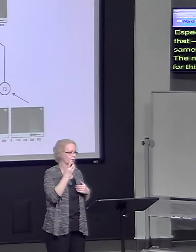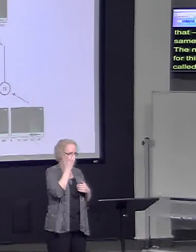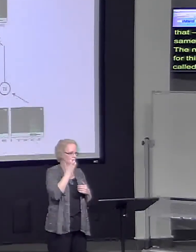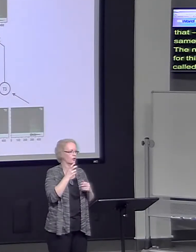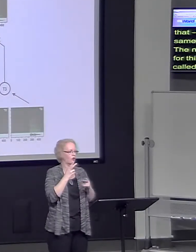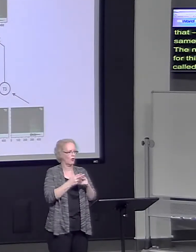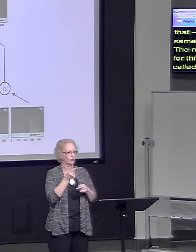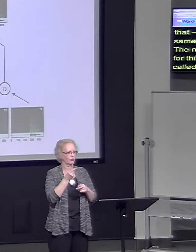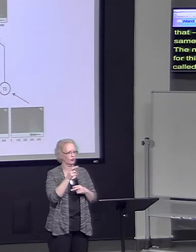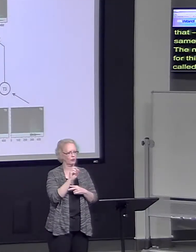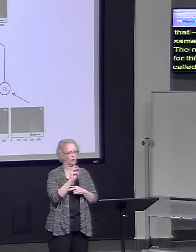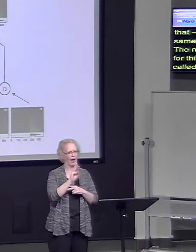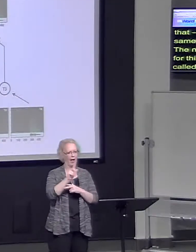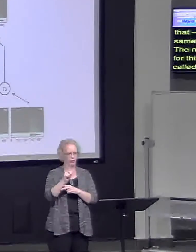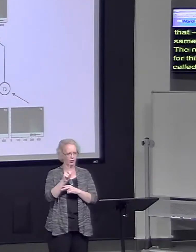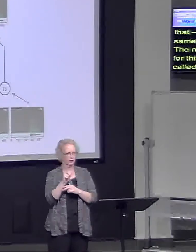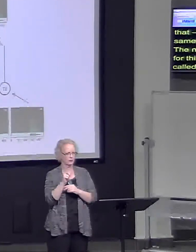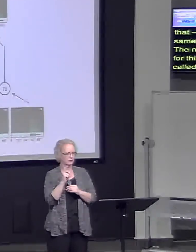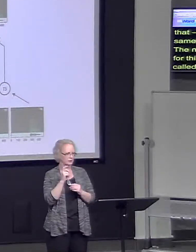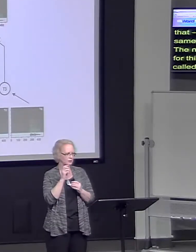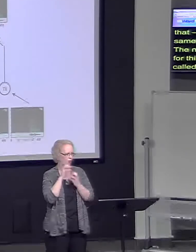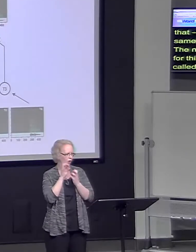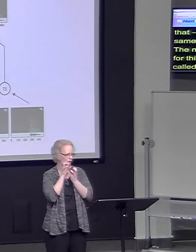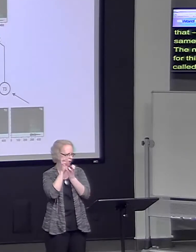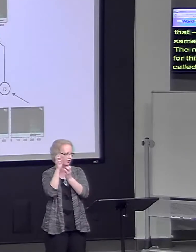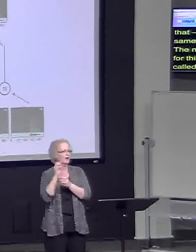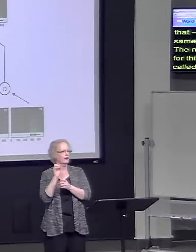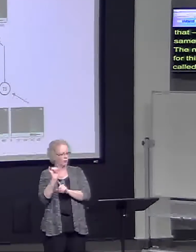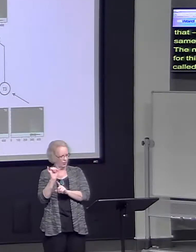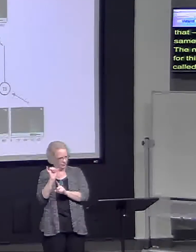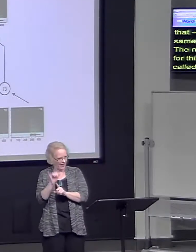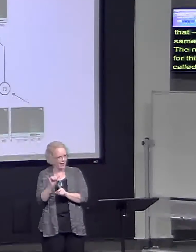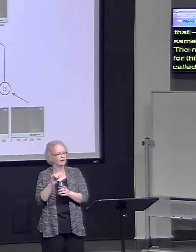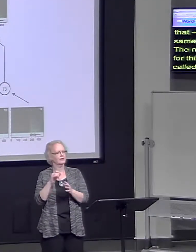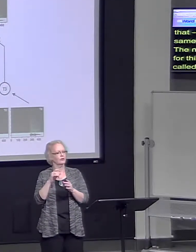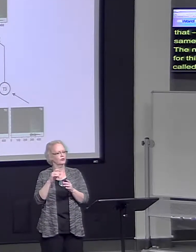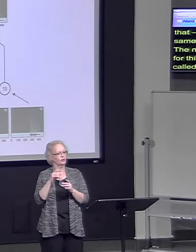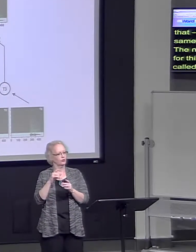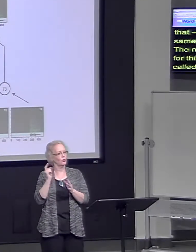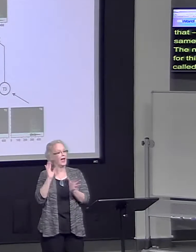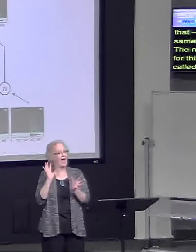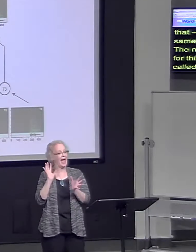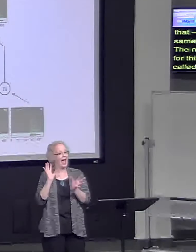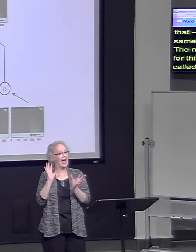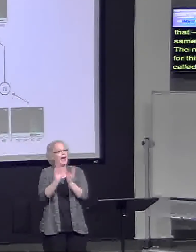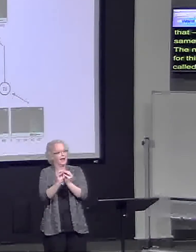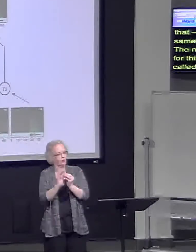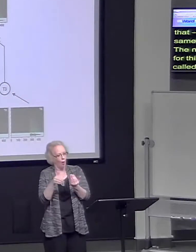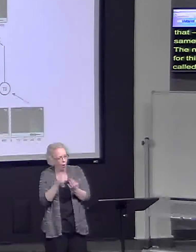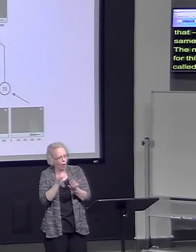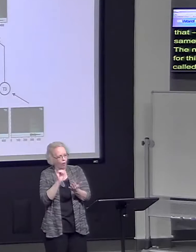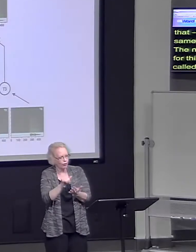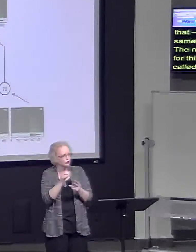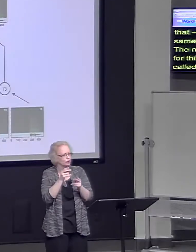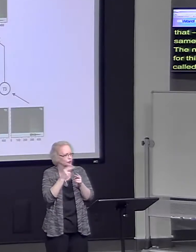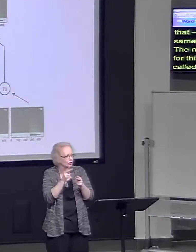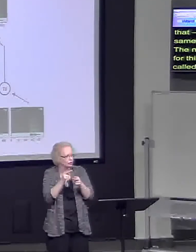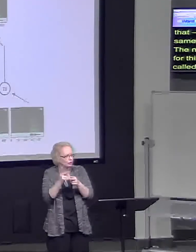calls, then you just have to add up those kind of simple short growls or syllables, you might call